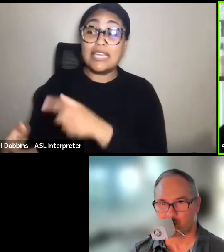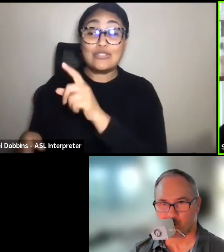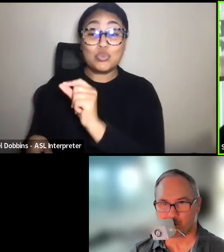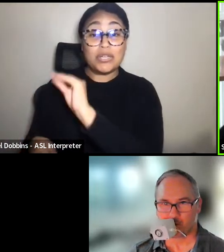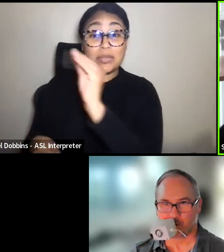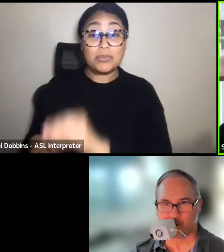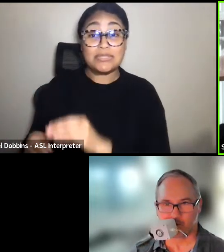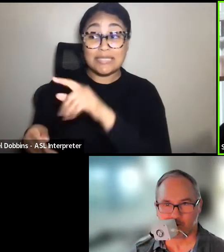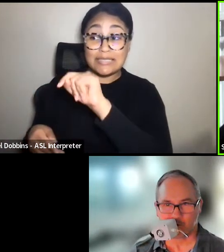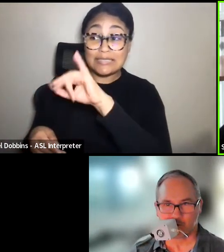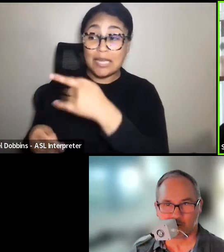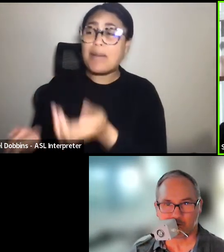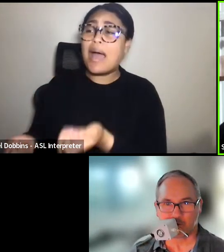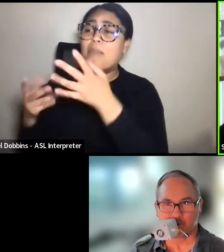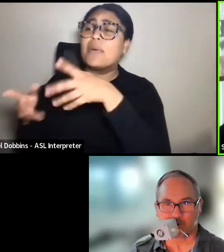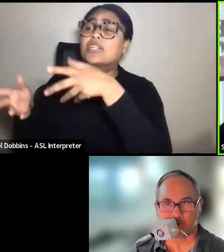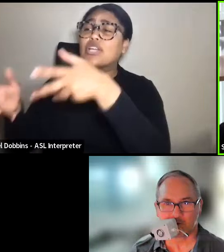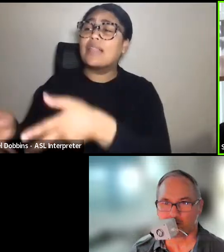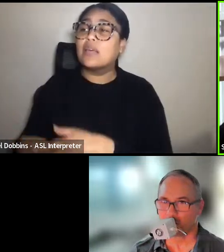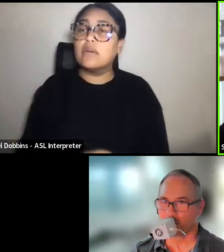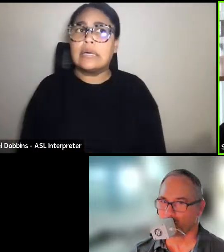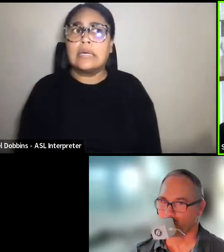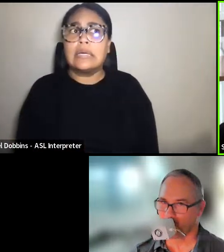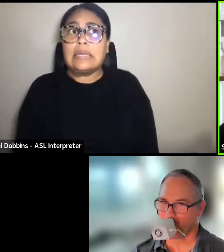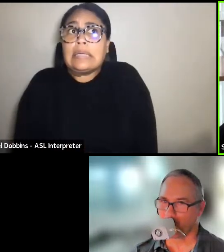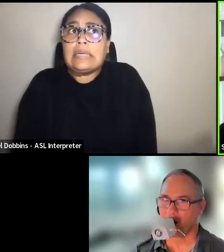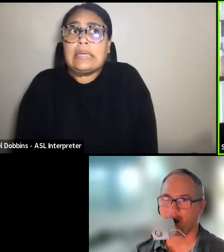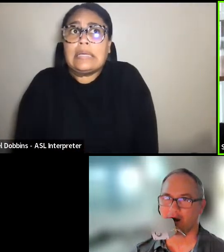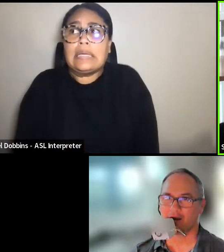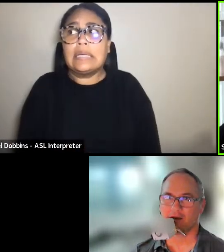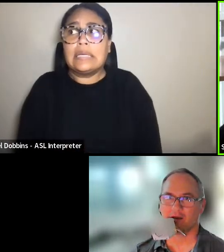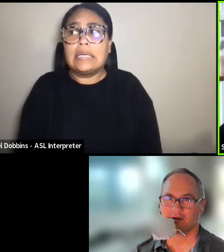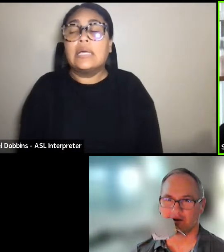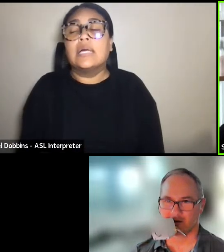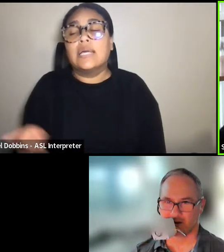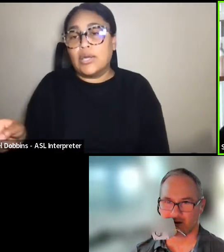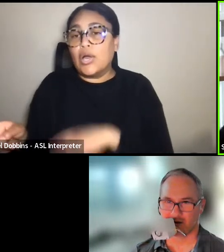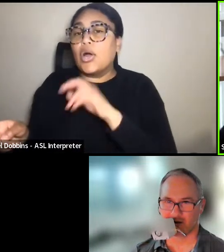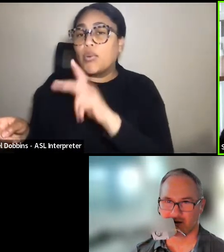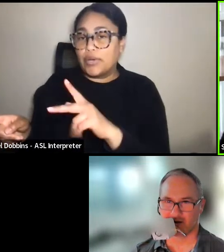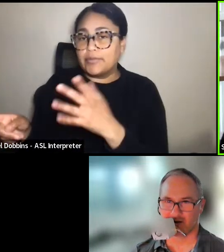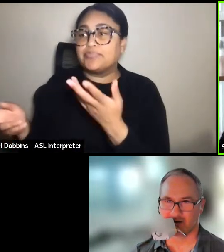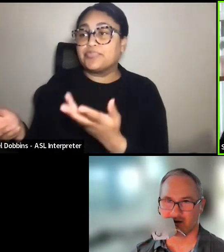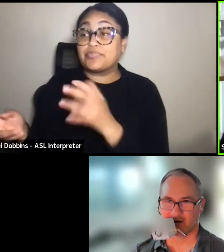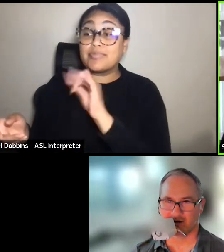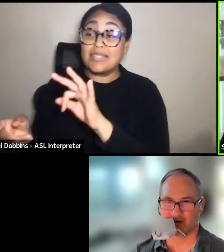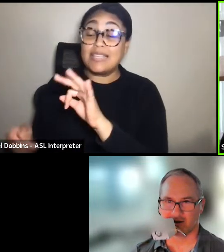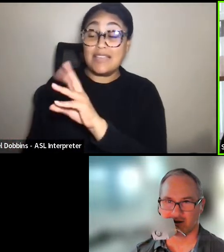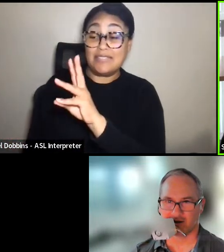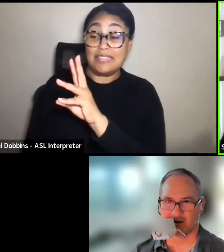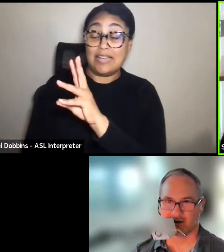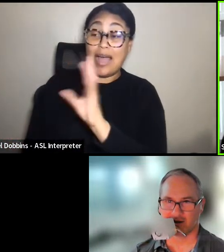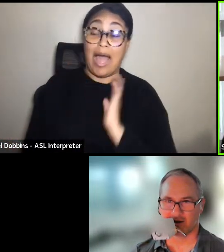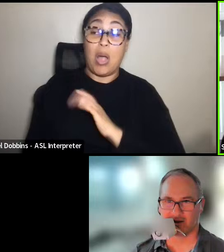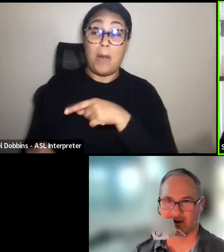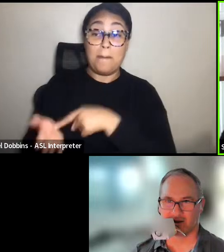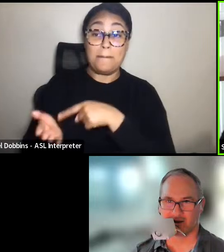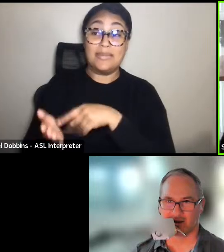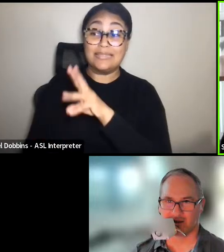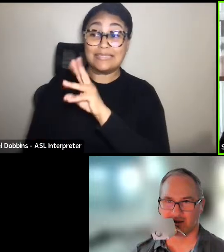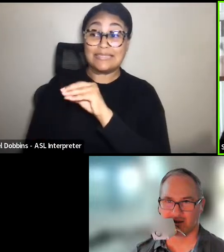should I leave? Oh, well, we don't know. Okay, well, let me just make it a little bit easier. If our bill is $60, well,